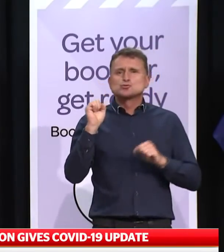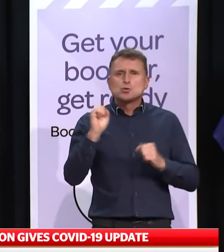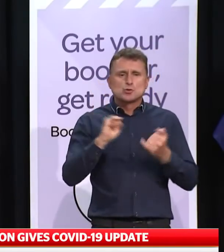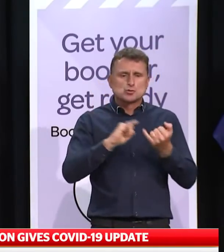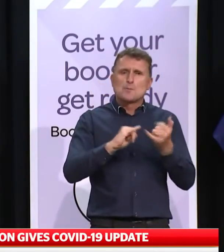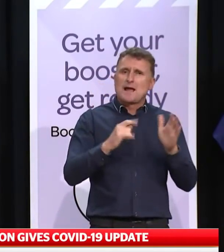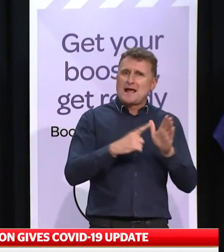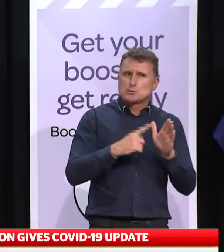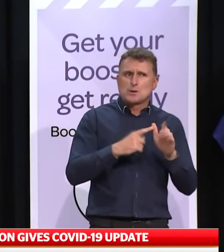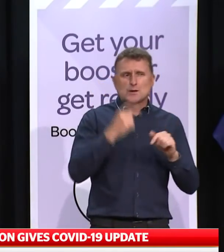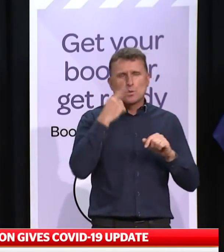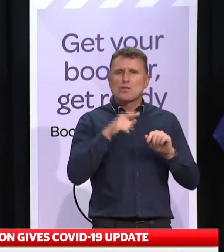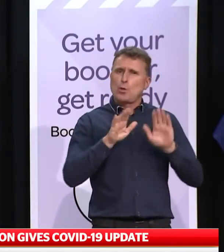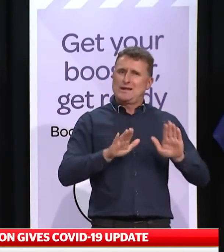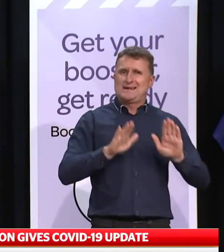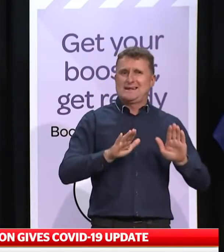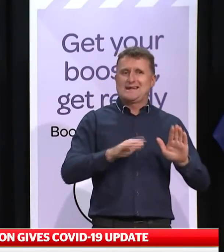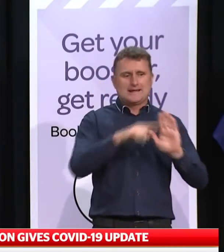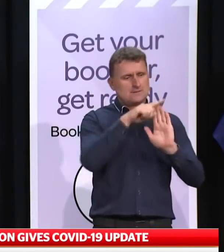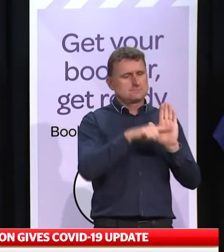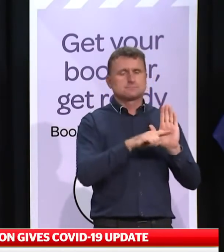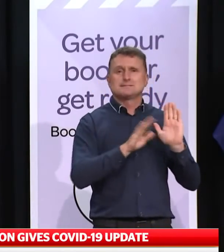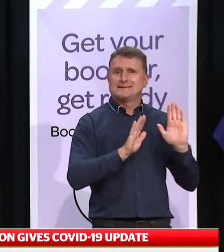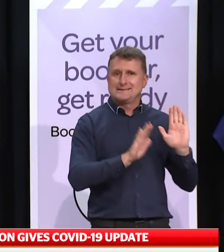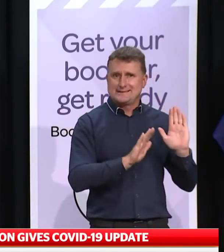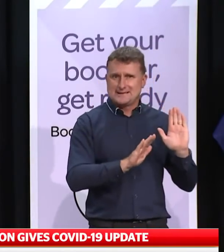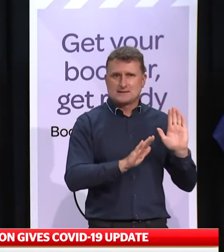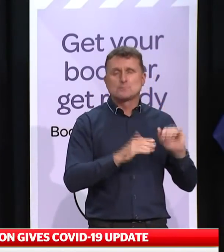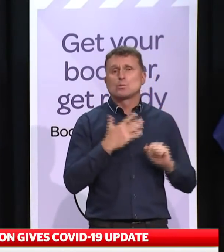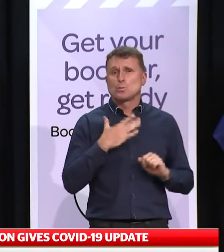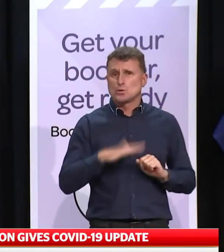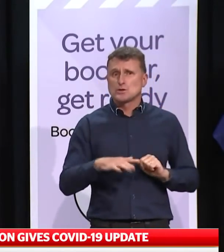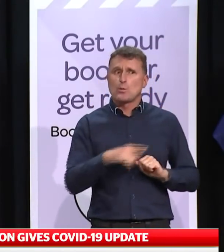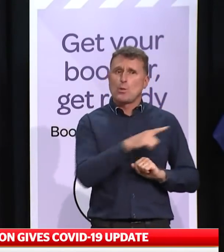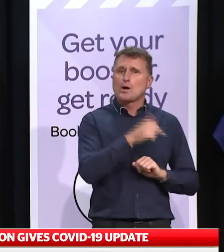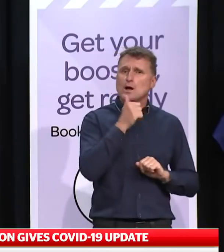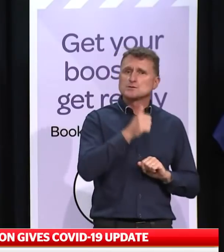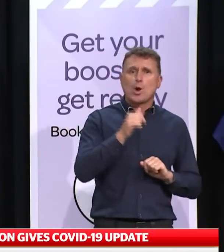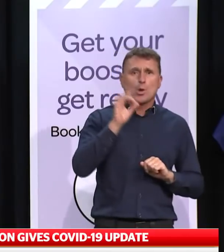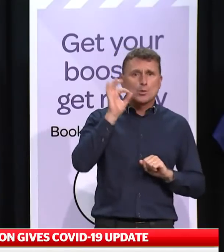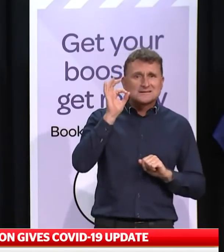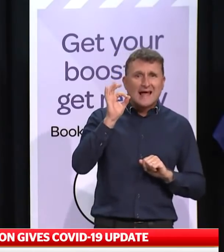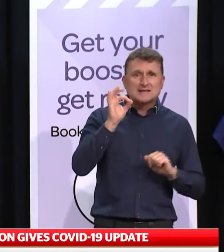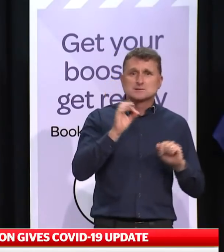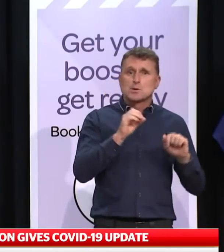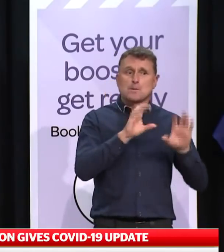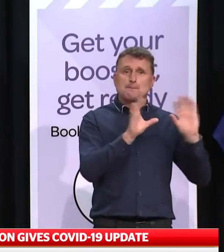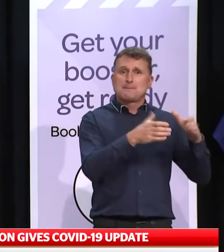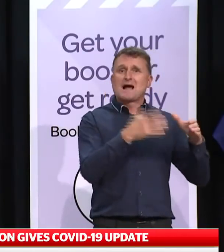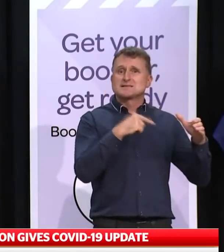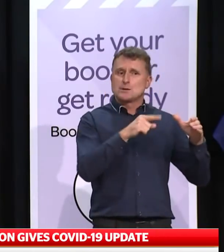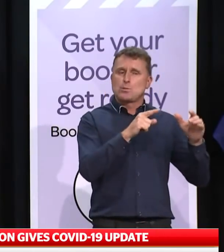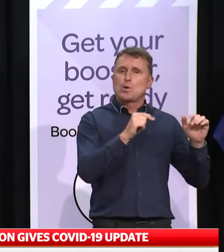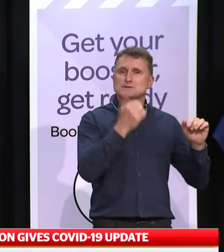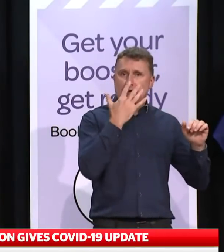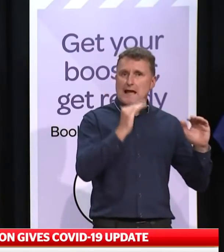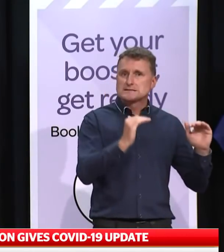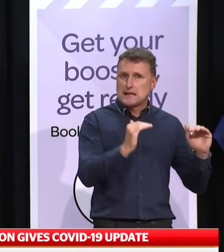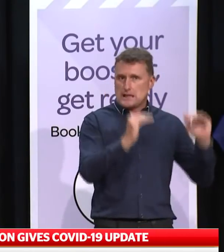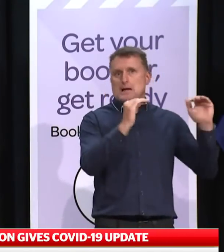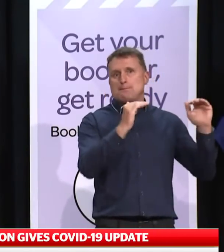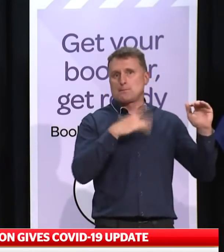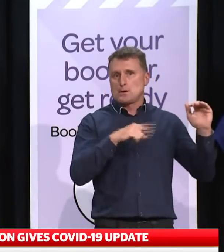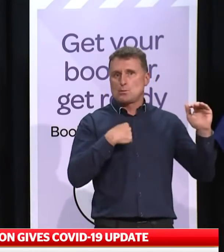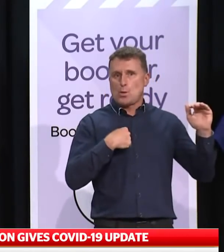decision to leave the settings as they are, not as we've heard today the National Party and others would prefer to see that rise. So we've